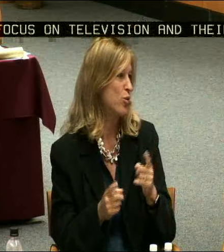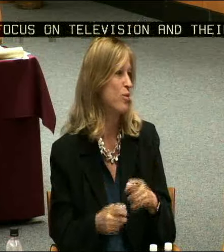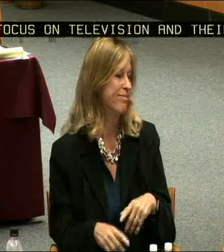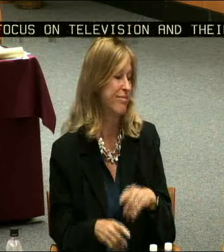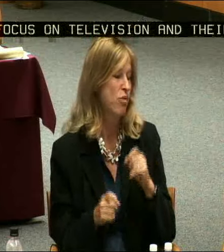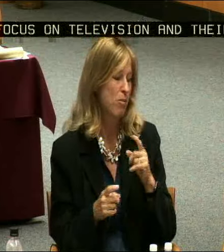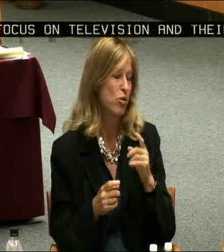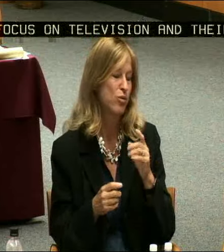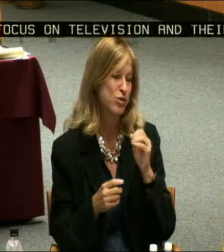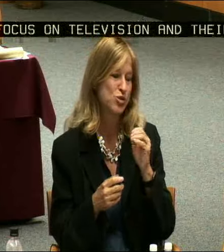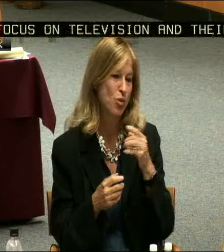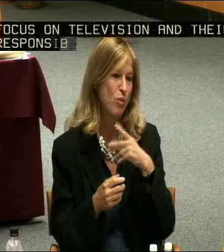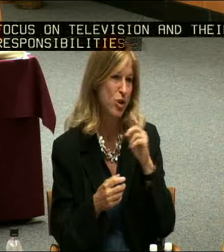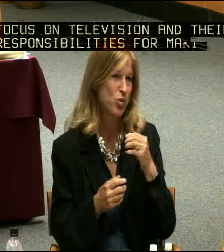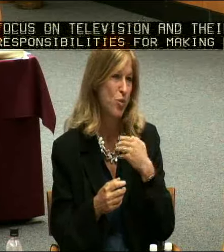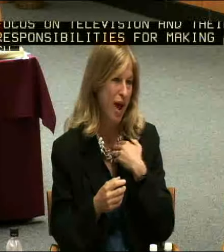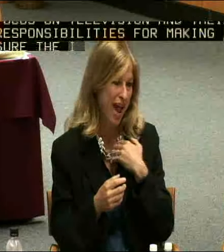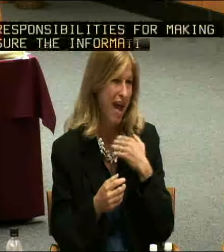and